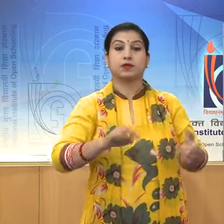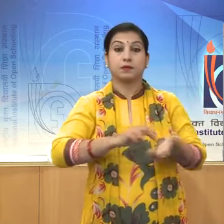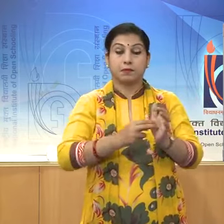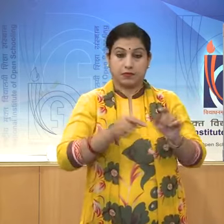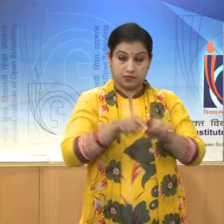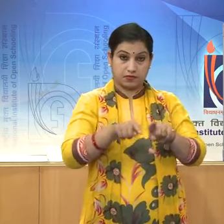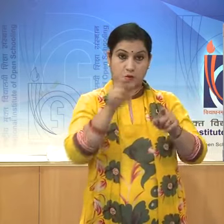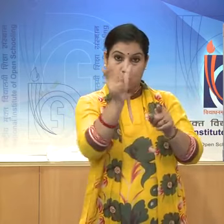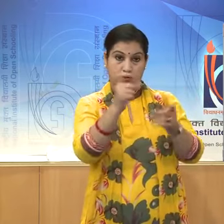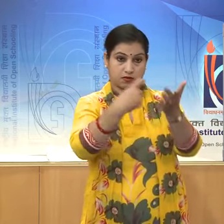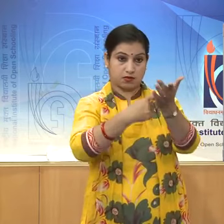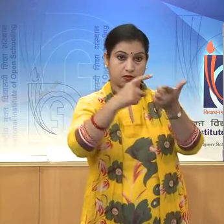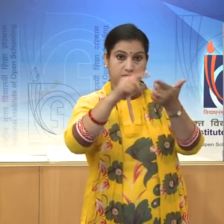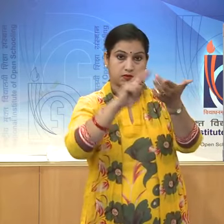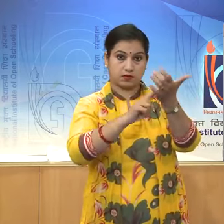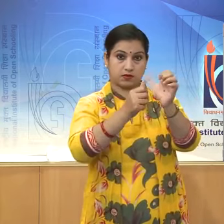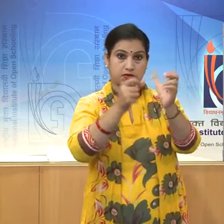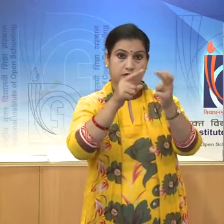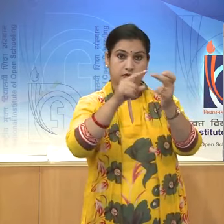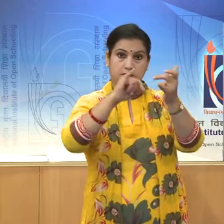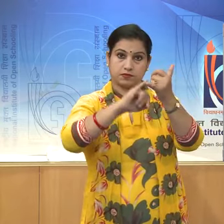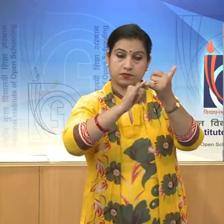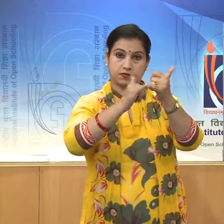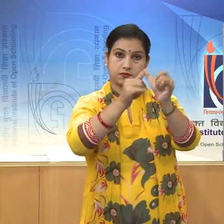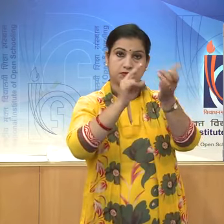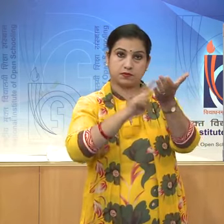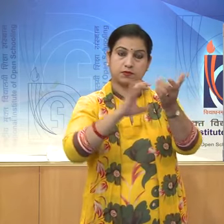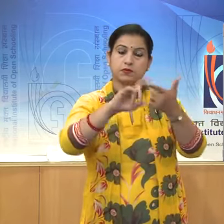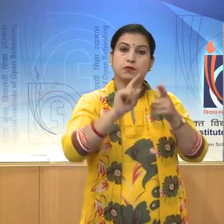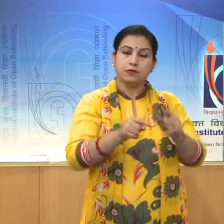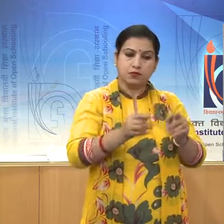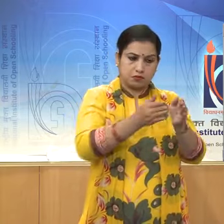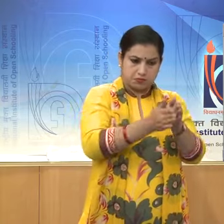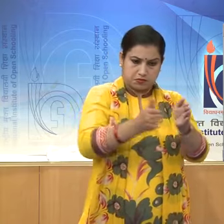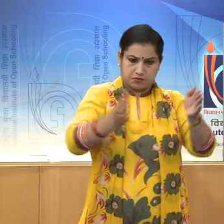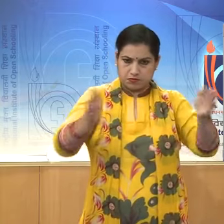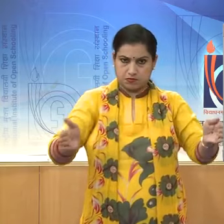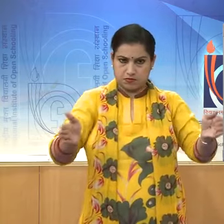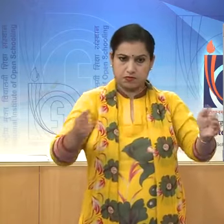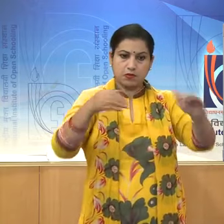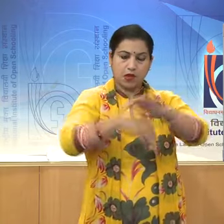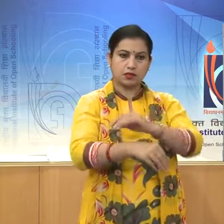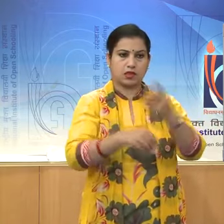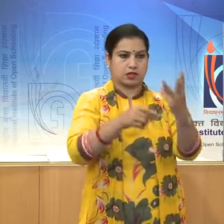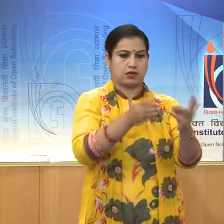Renaissance had spread from early Renaissance to High Renaissance and finally